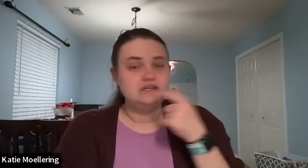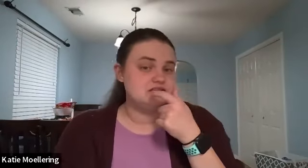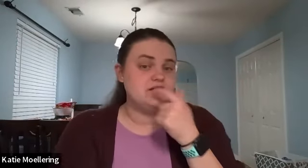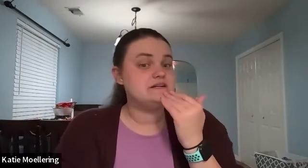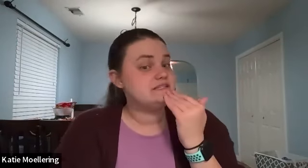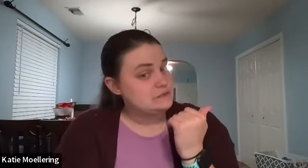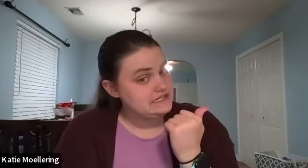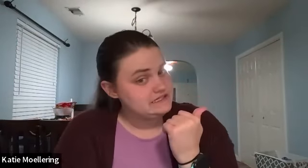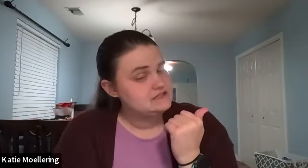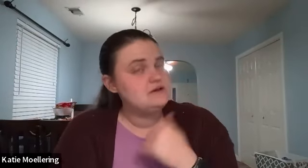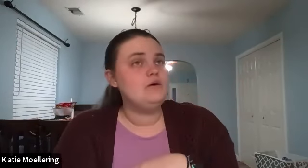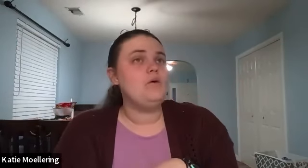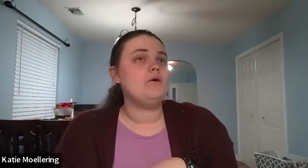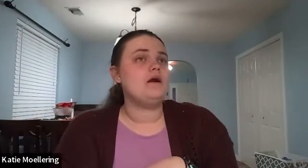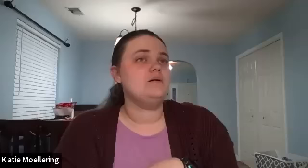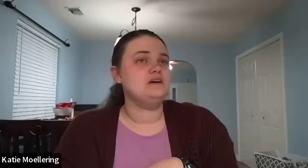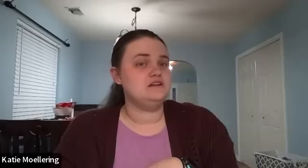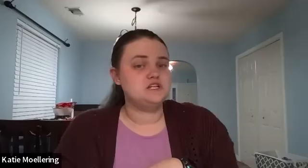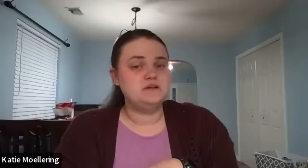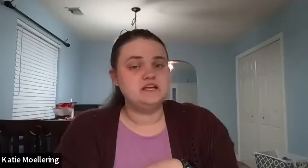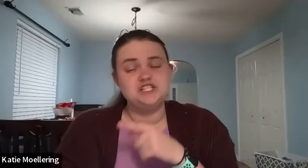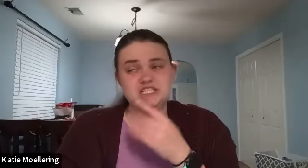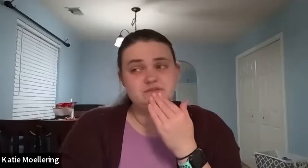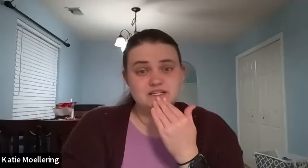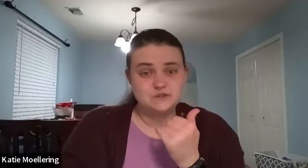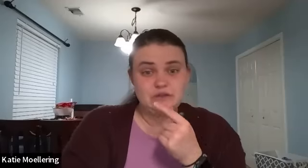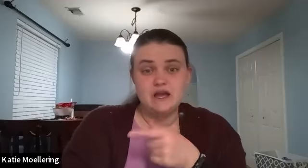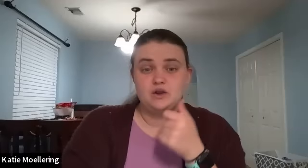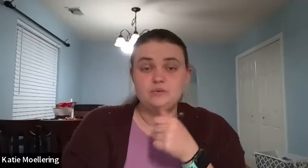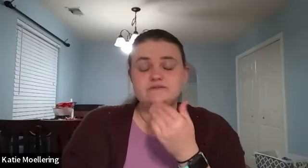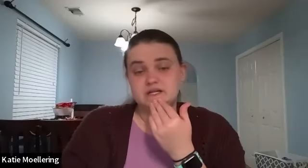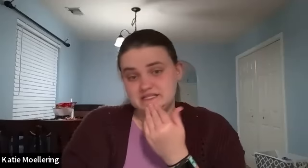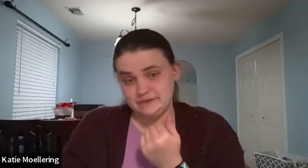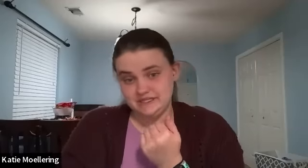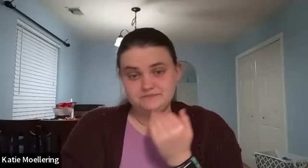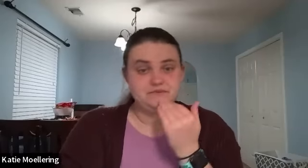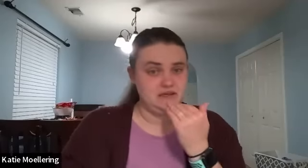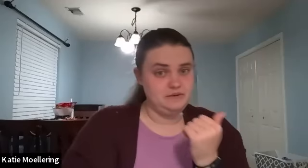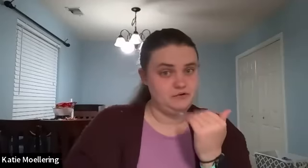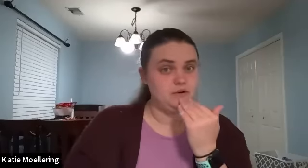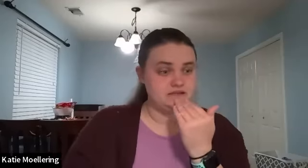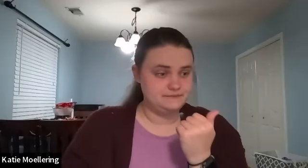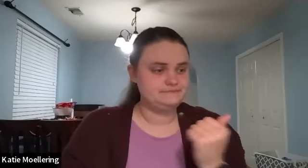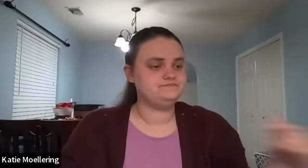is very sweet. Or it also can be like, she's very sweet. That girl was very sweet. It can be both ways.